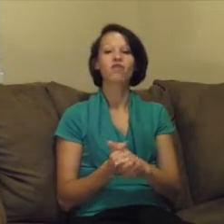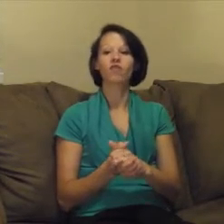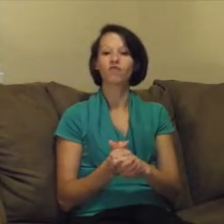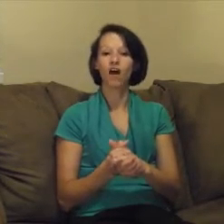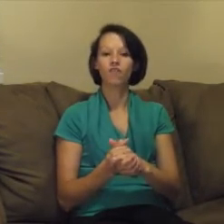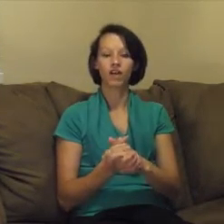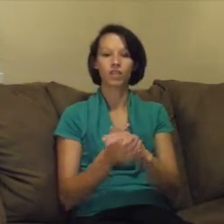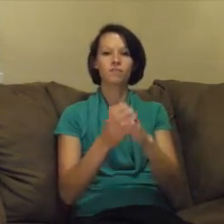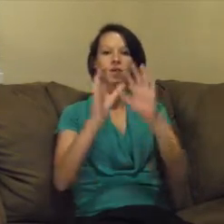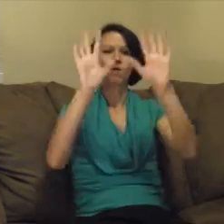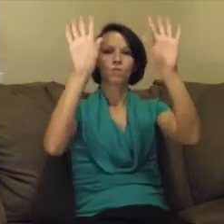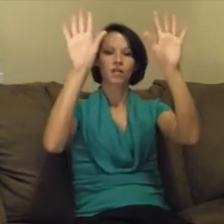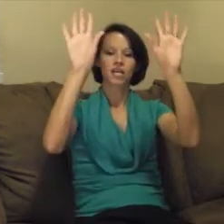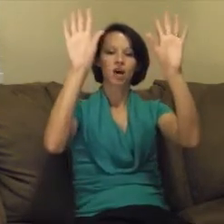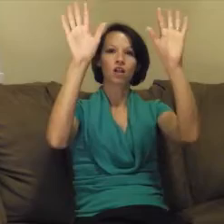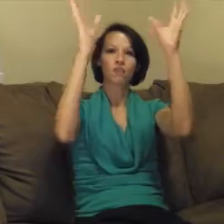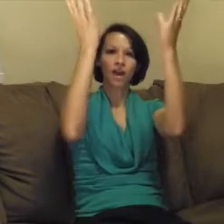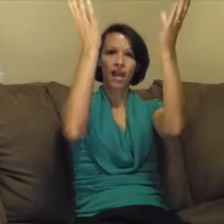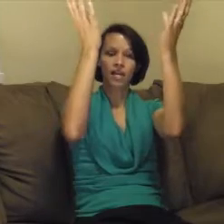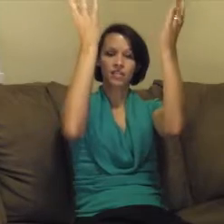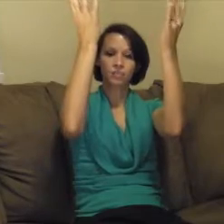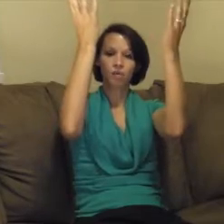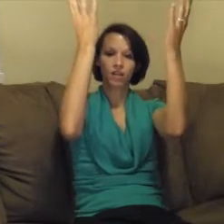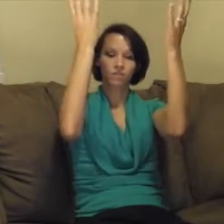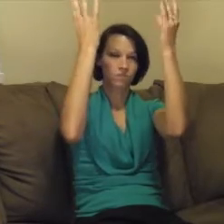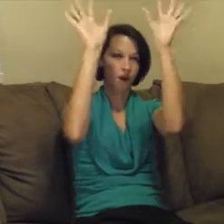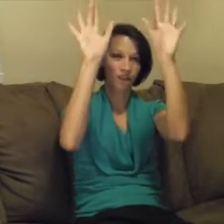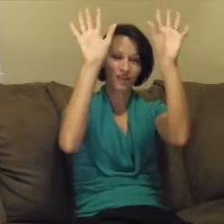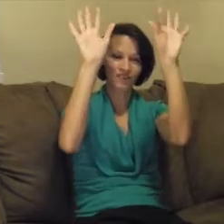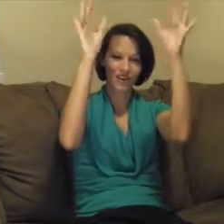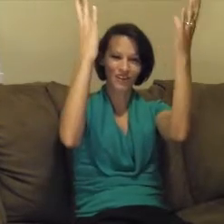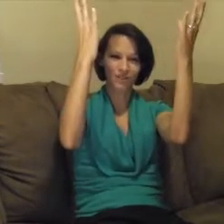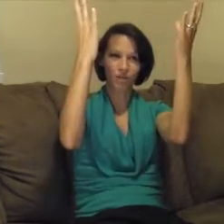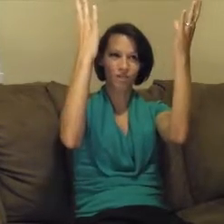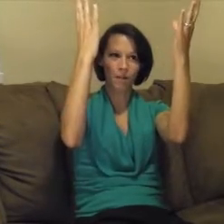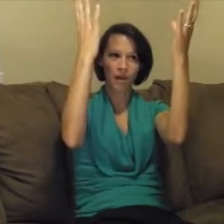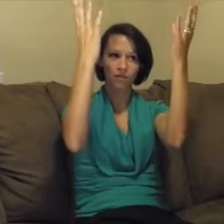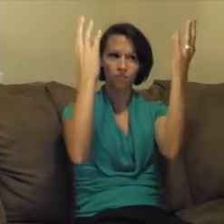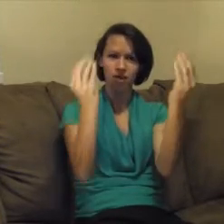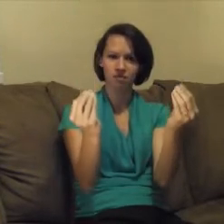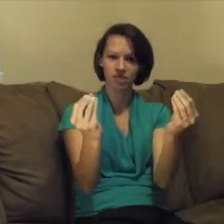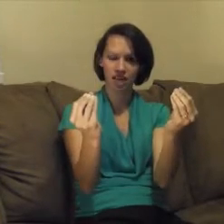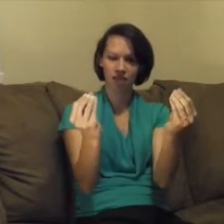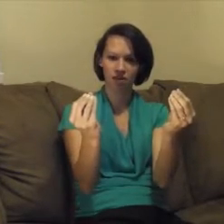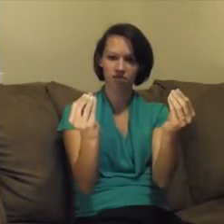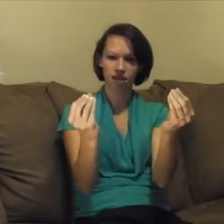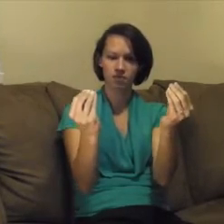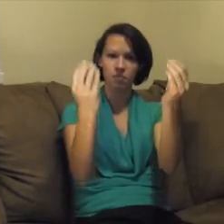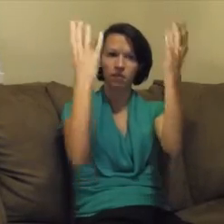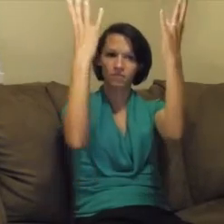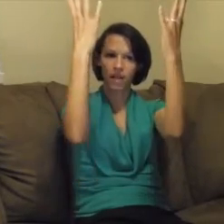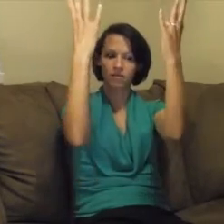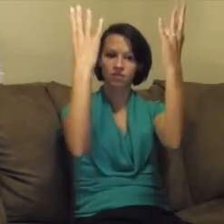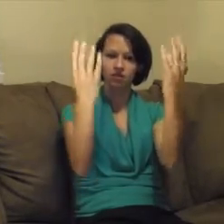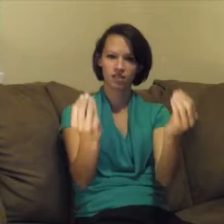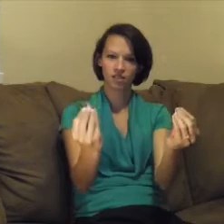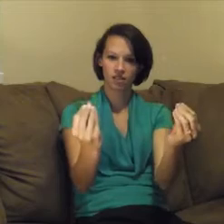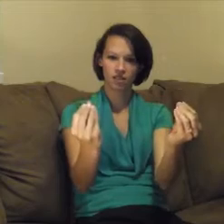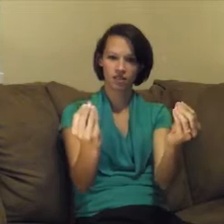for velvet, we're going to take all of our hands and point all of our fingers and point them up and bring them together as we pull them down. So